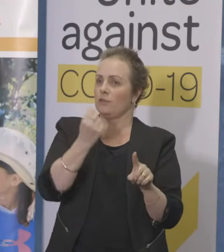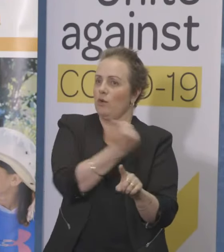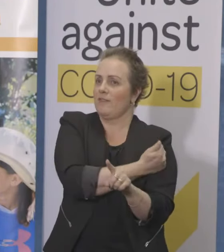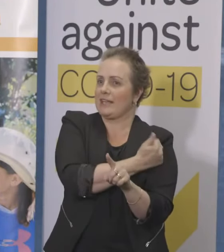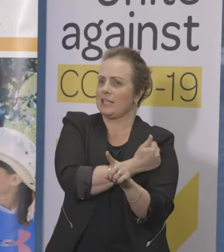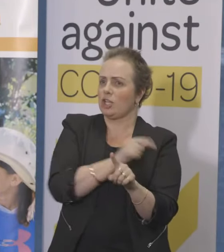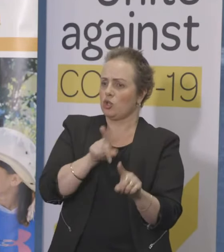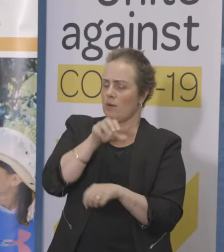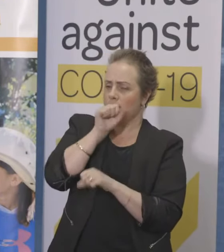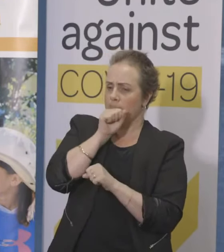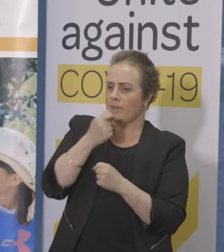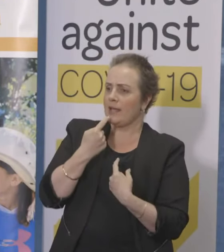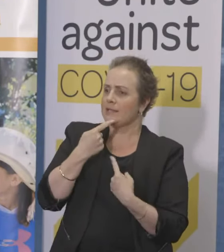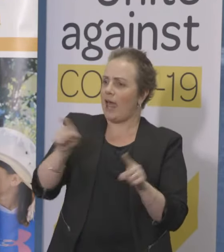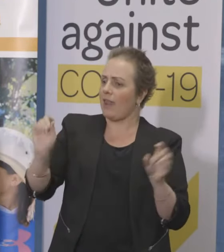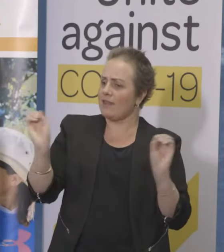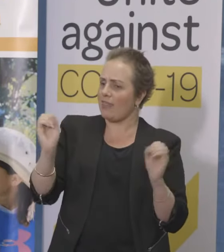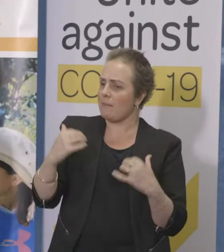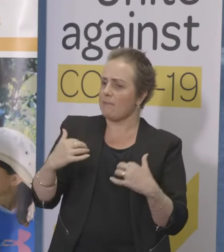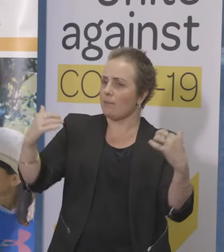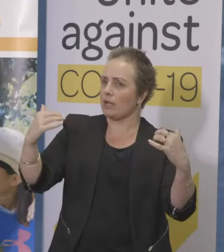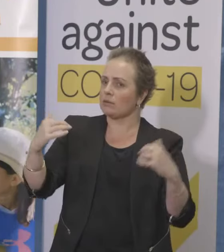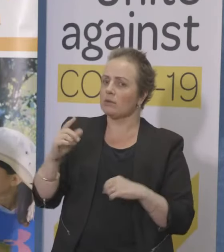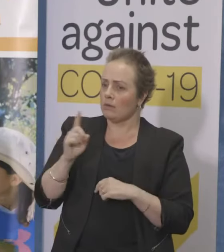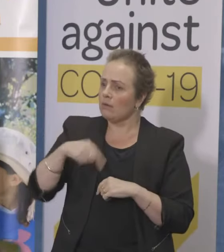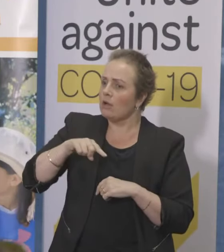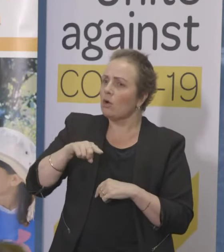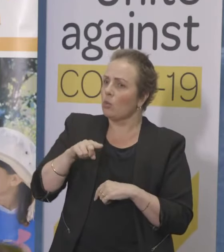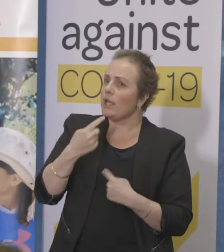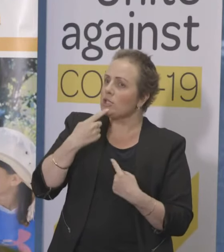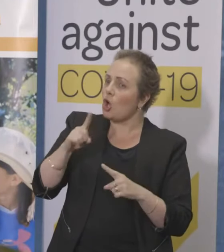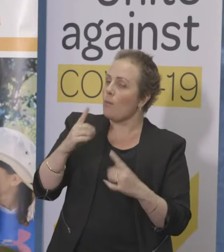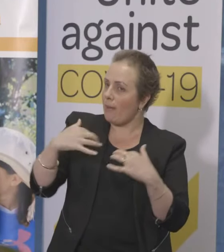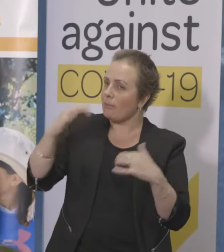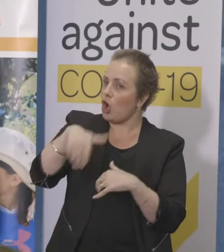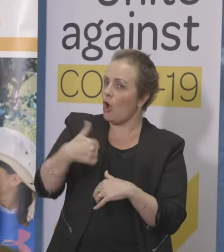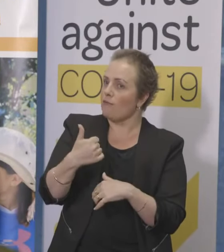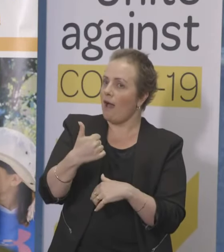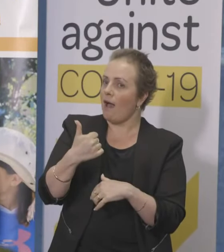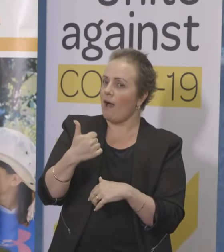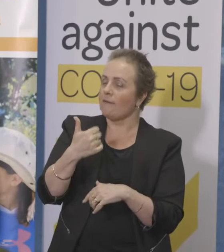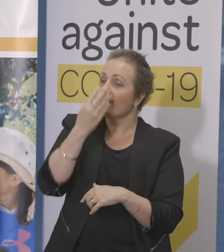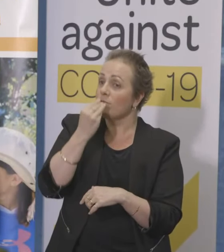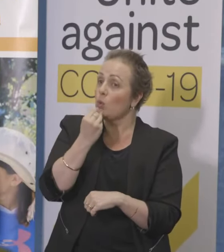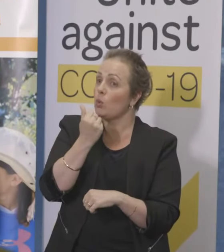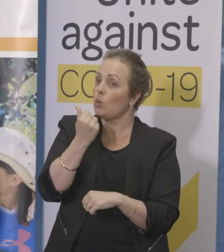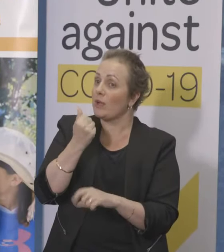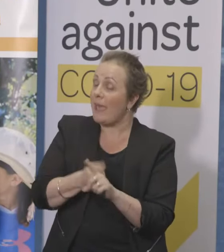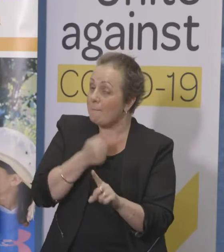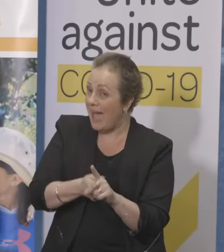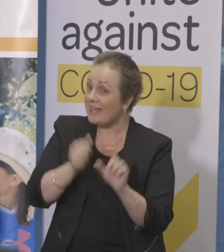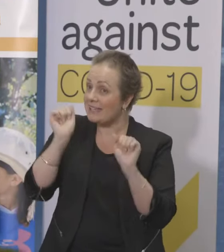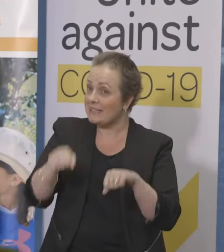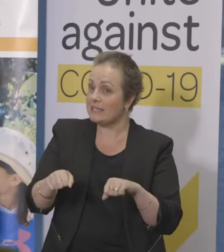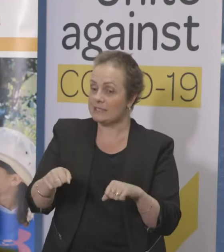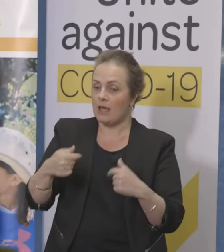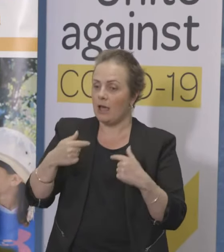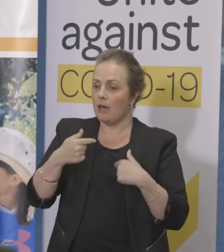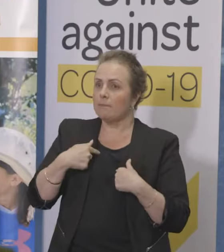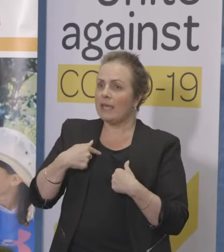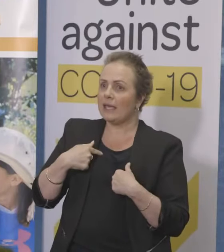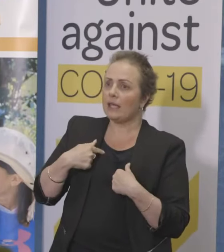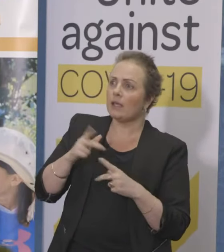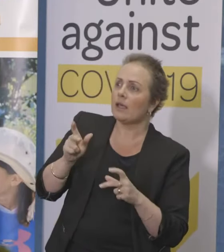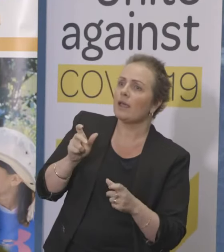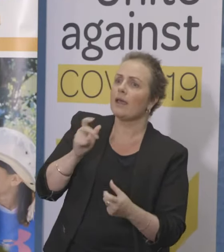about this? Well, we were telling the public about the flu campaign. It's hard to... I myself didn't see emails